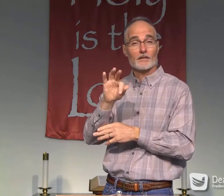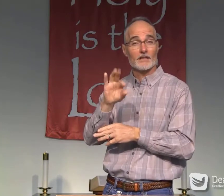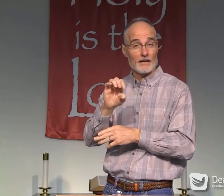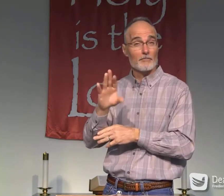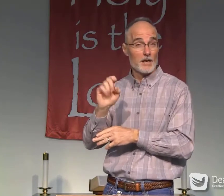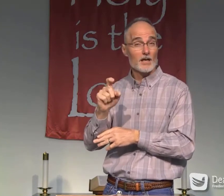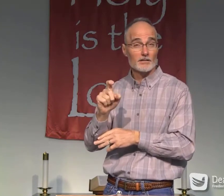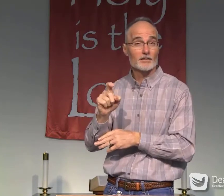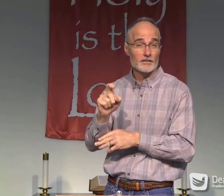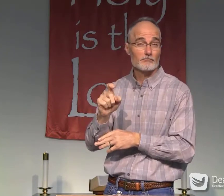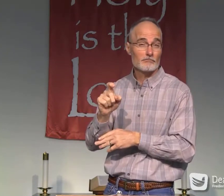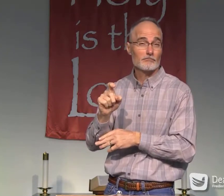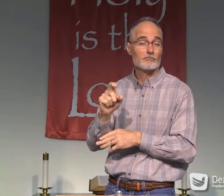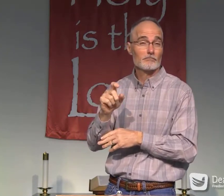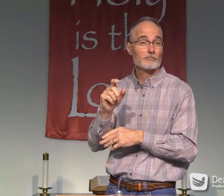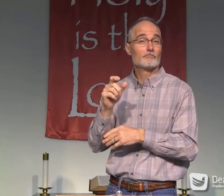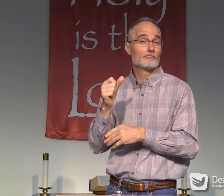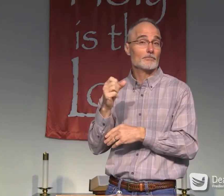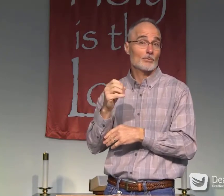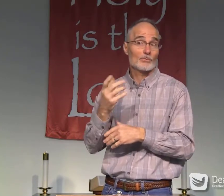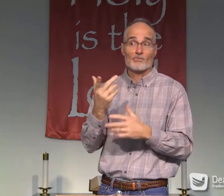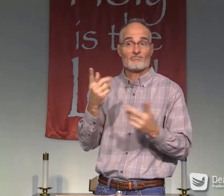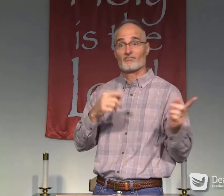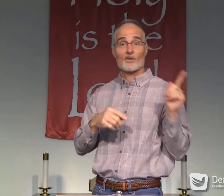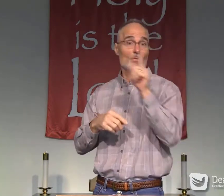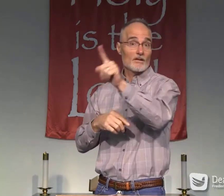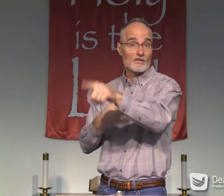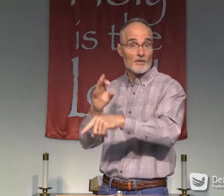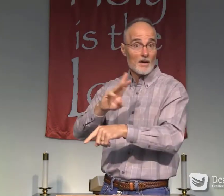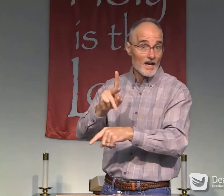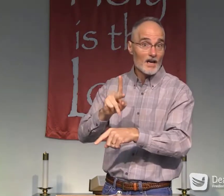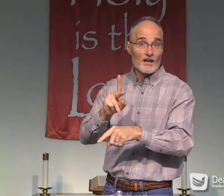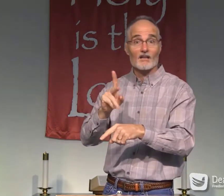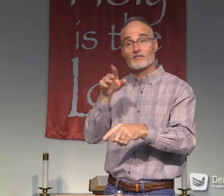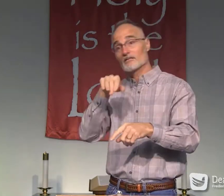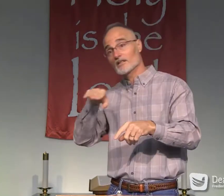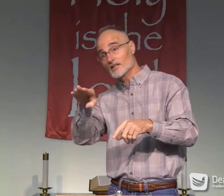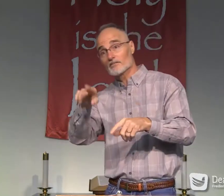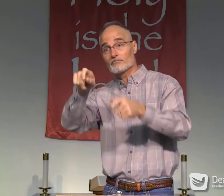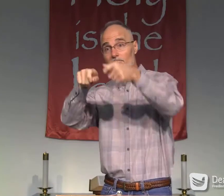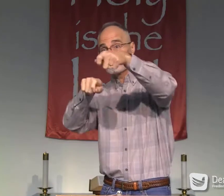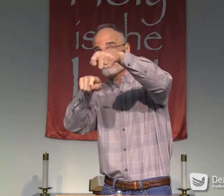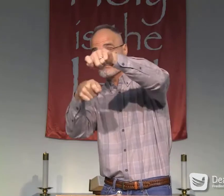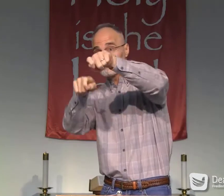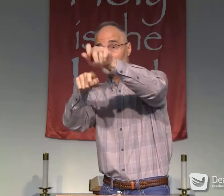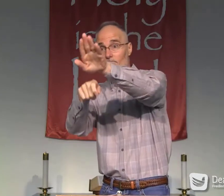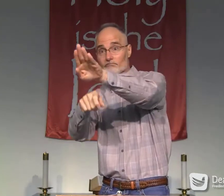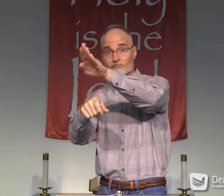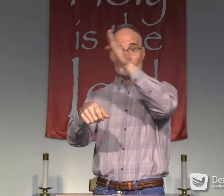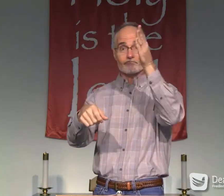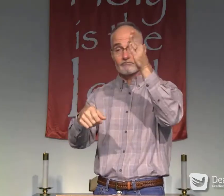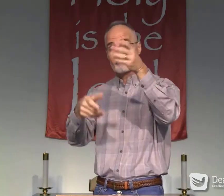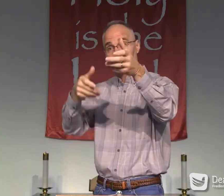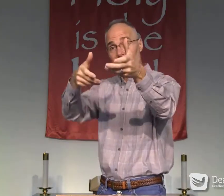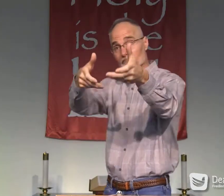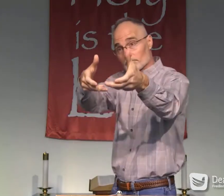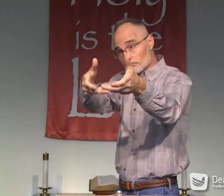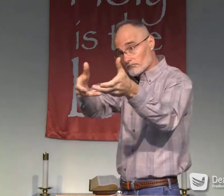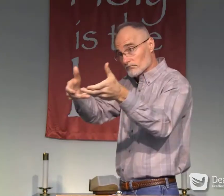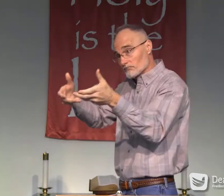But in the house, they found two keys for a safe deposit box. So they went to the bank, opened